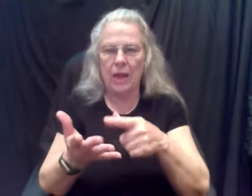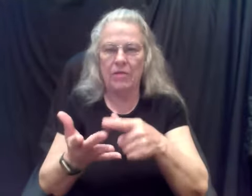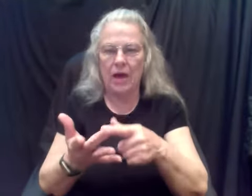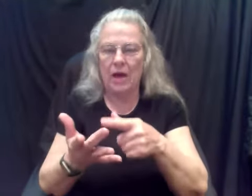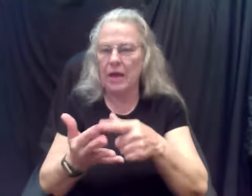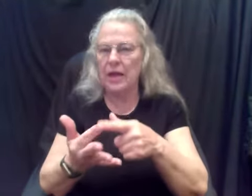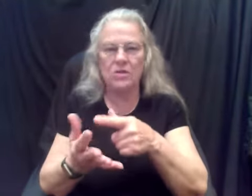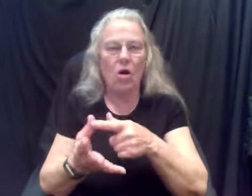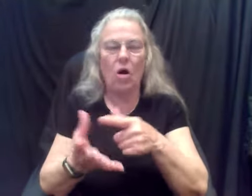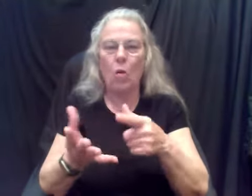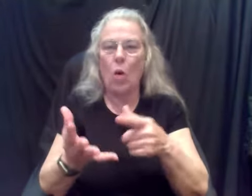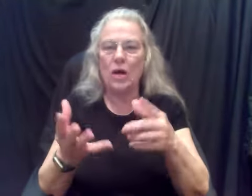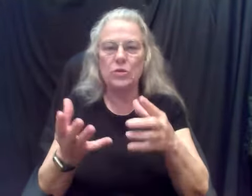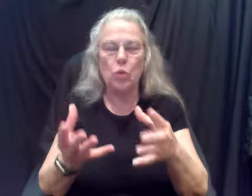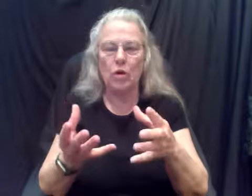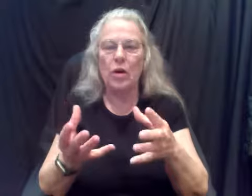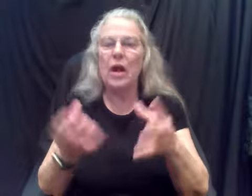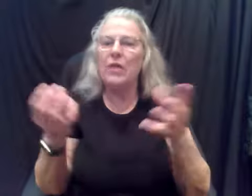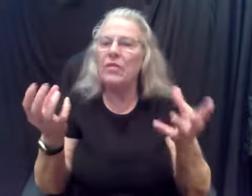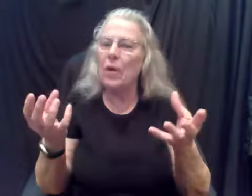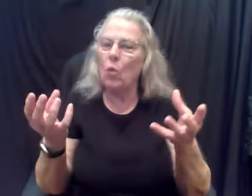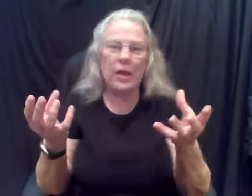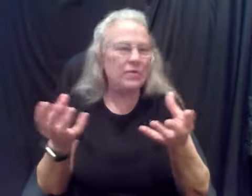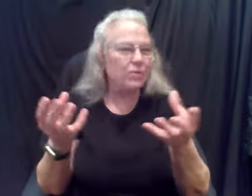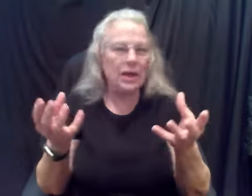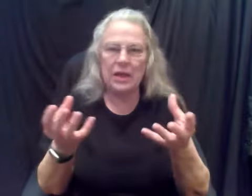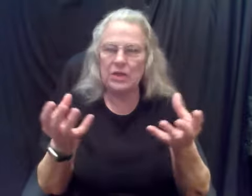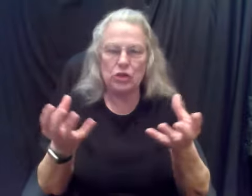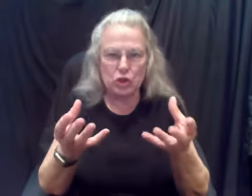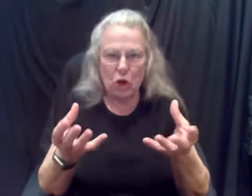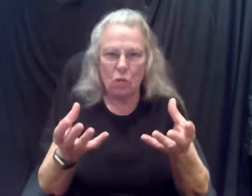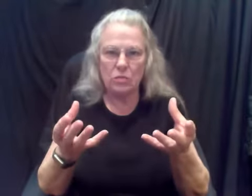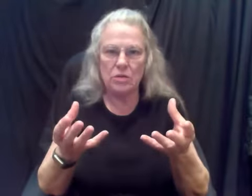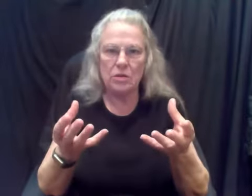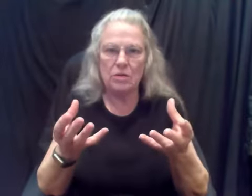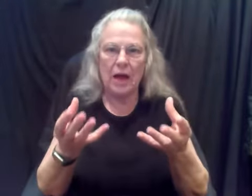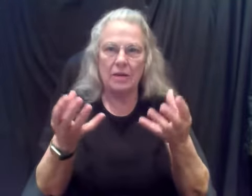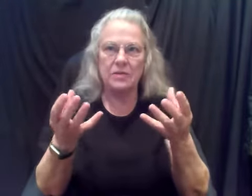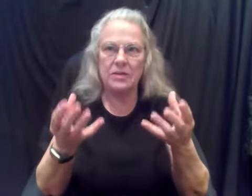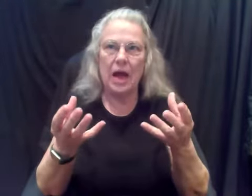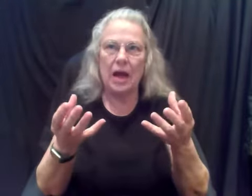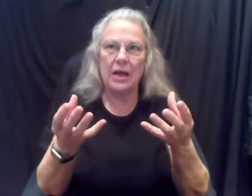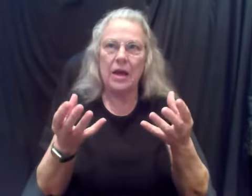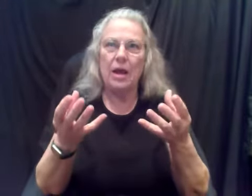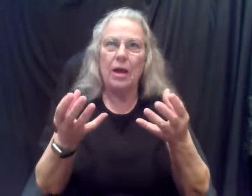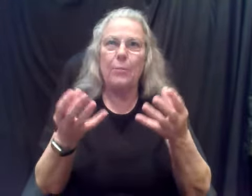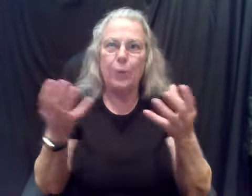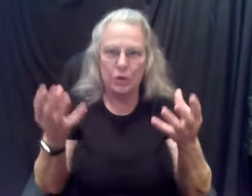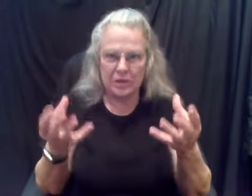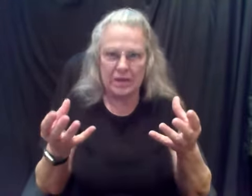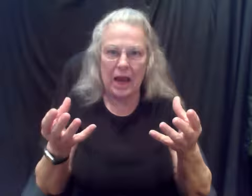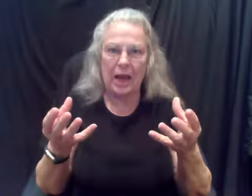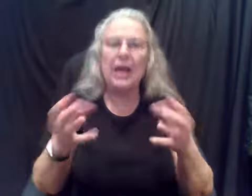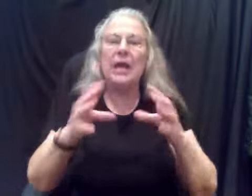the, is, are, was, were that we really don't sign per se. It's